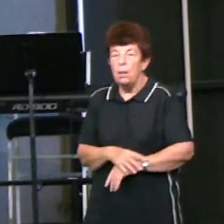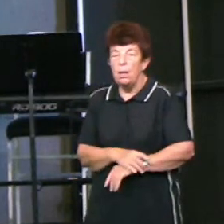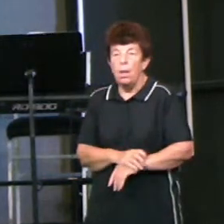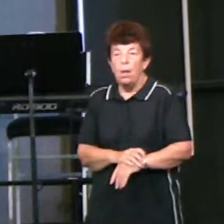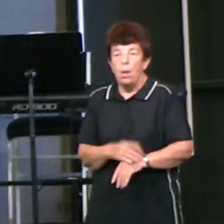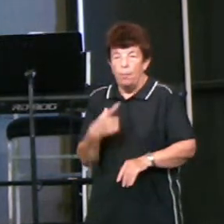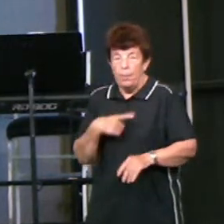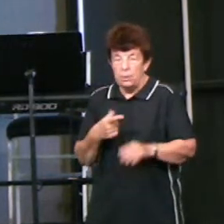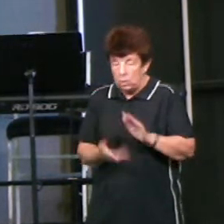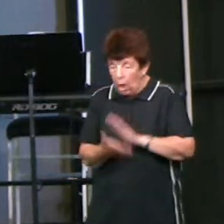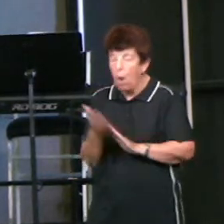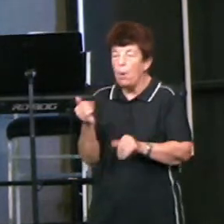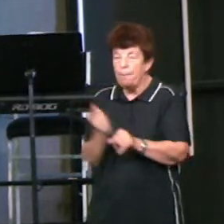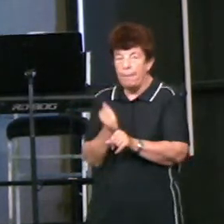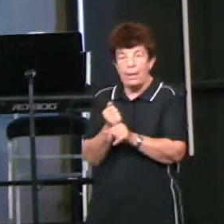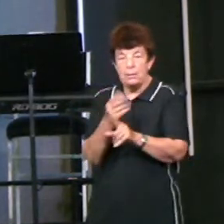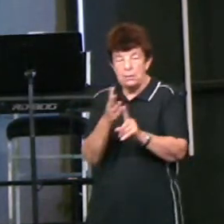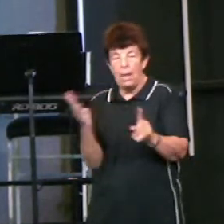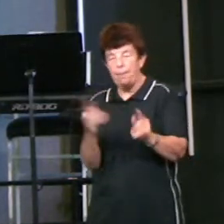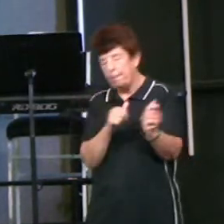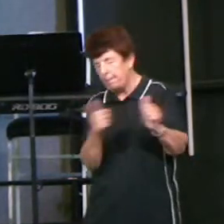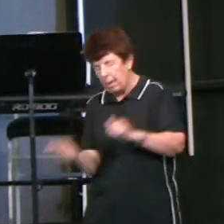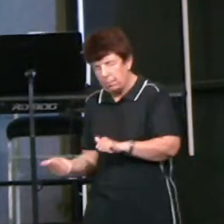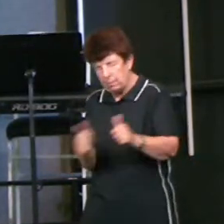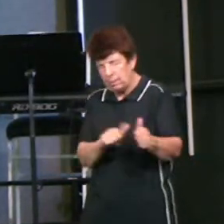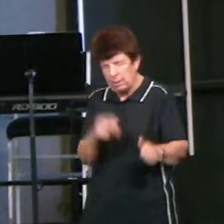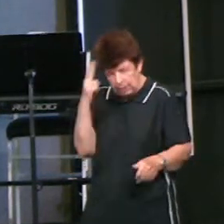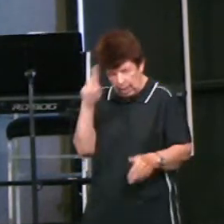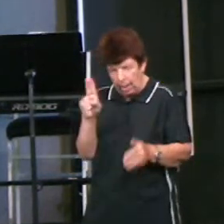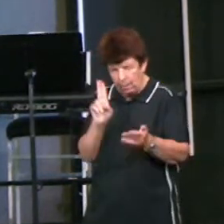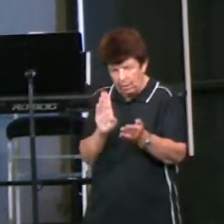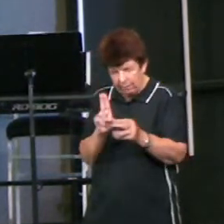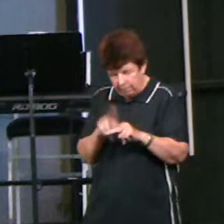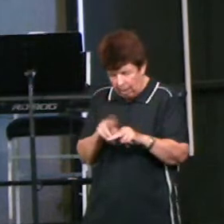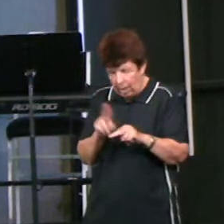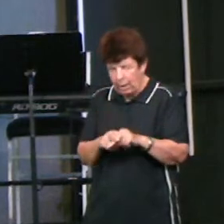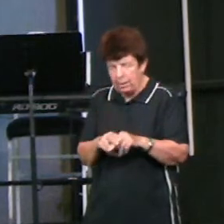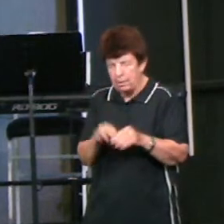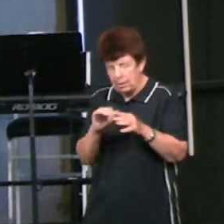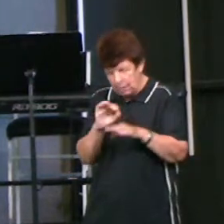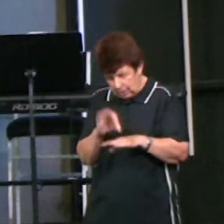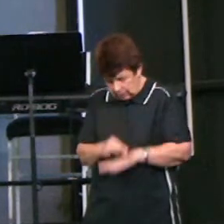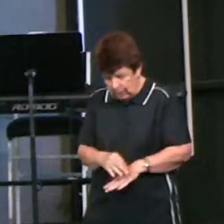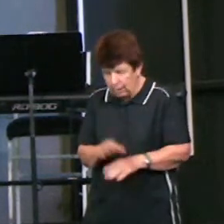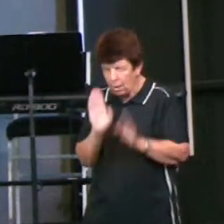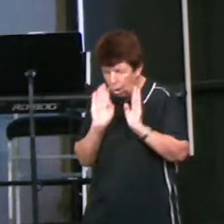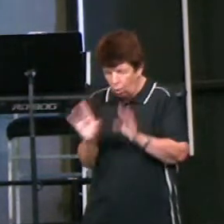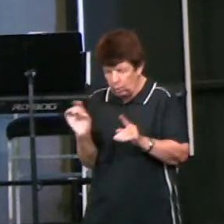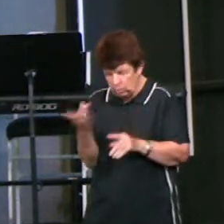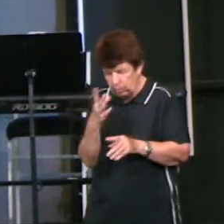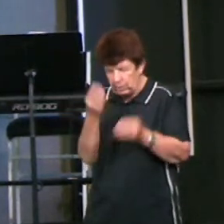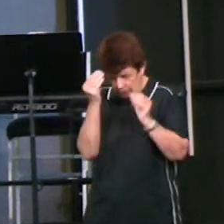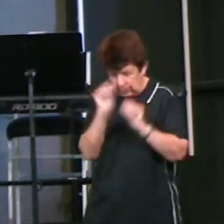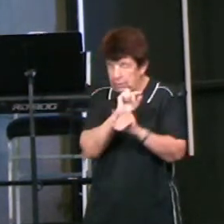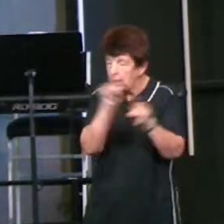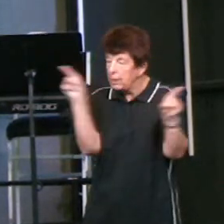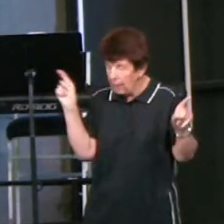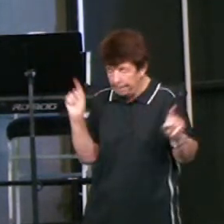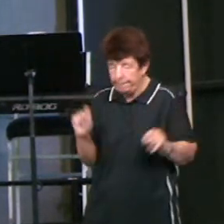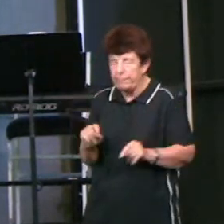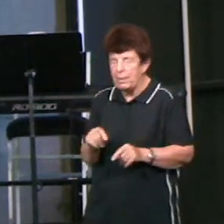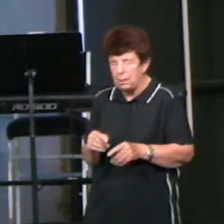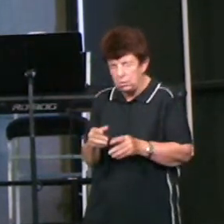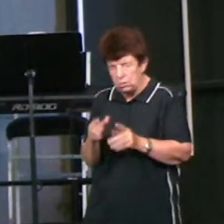go therefore and make disciples, baptizing them in the name of the Father and of the Son and the Holy Spirit, teaching them to observe